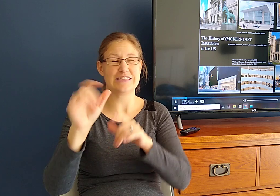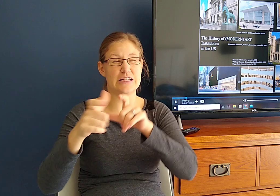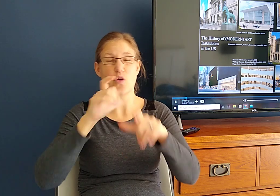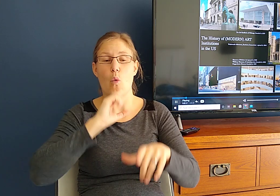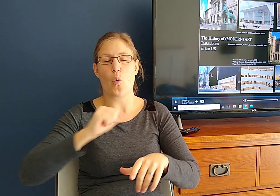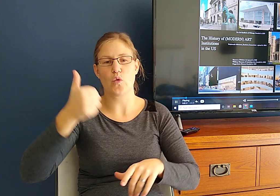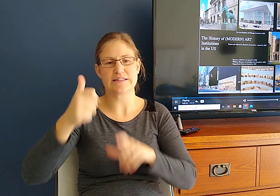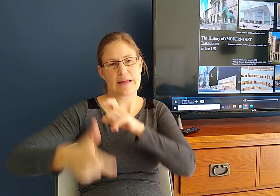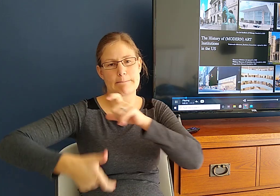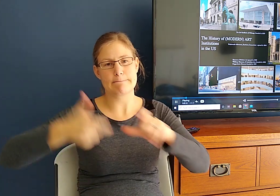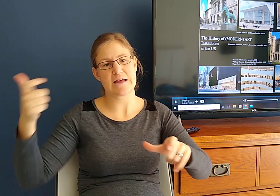museums in the United States.